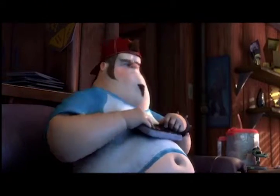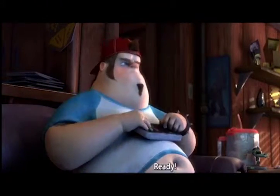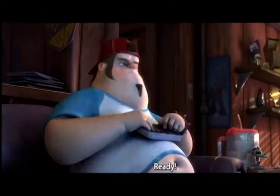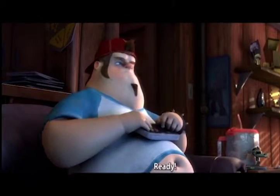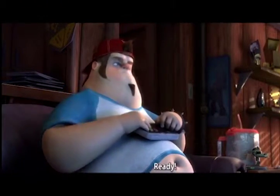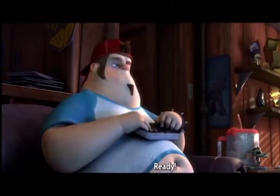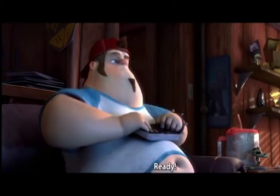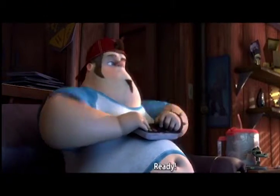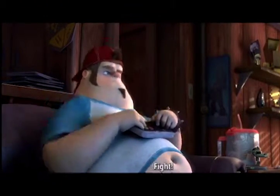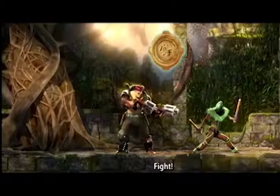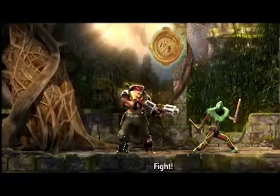Ready. Fight!